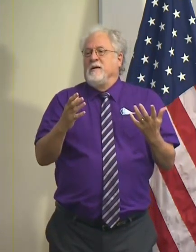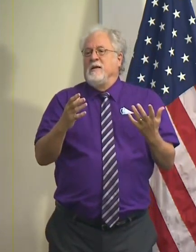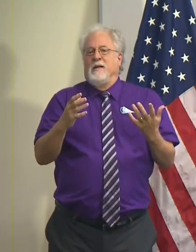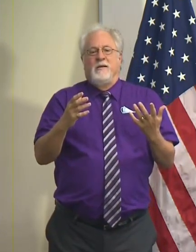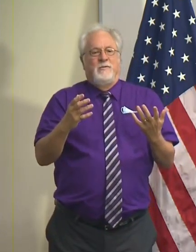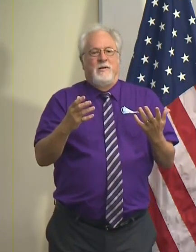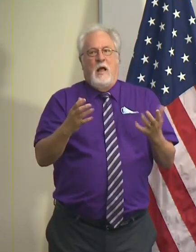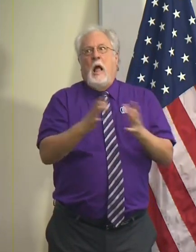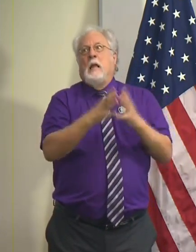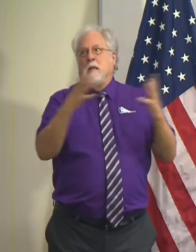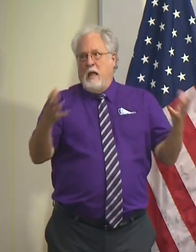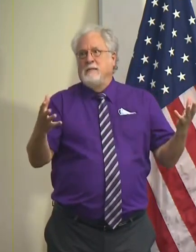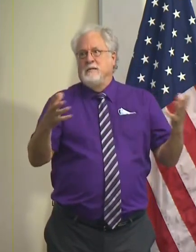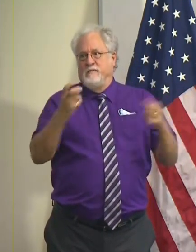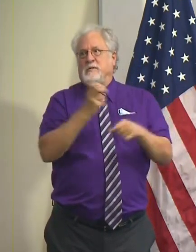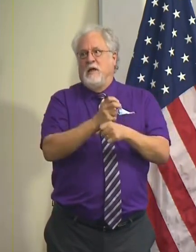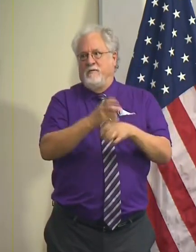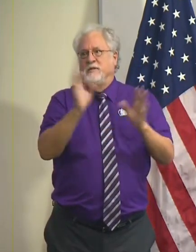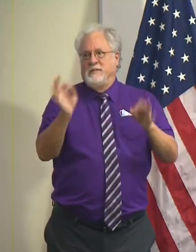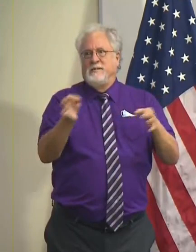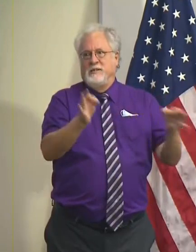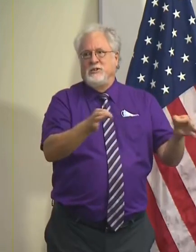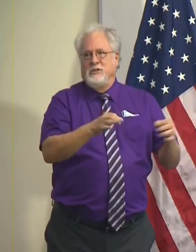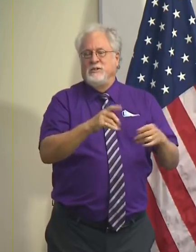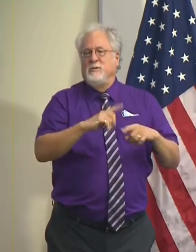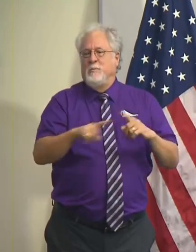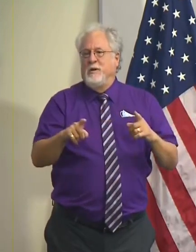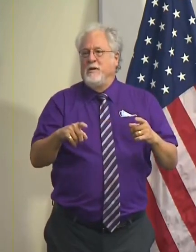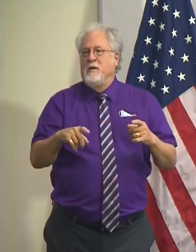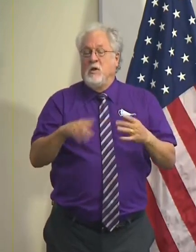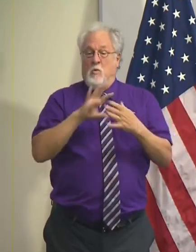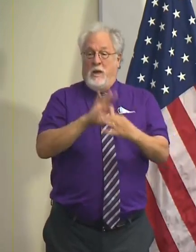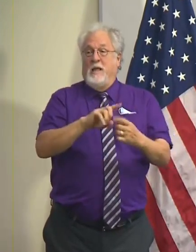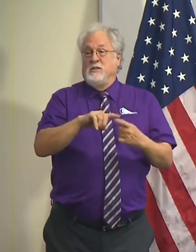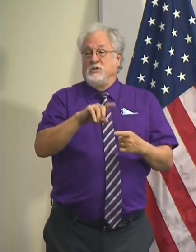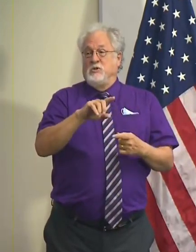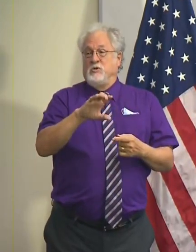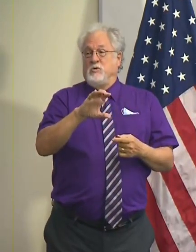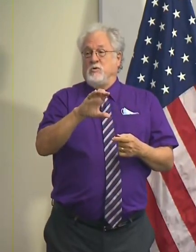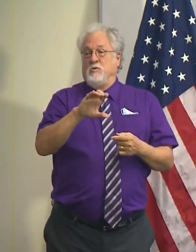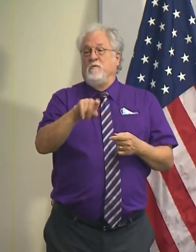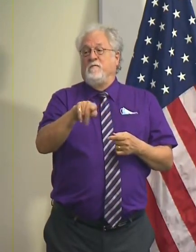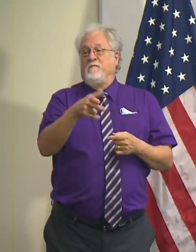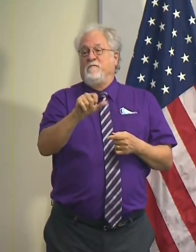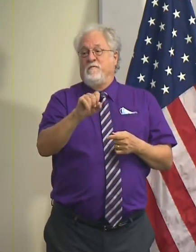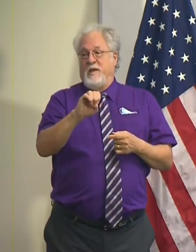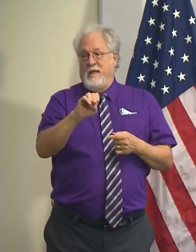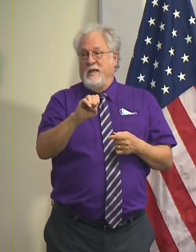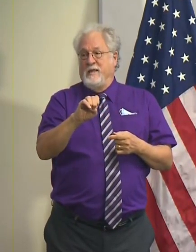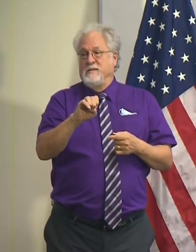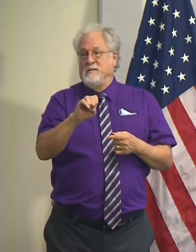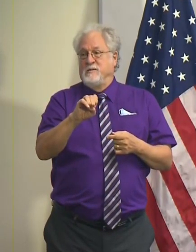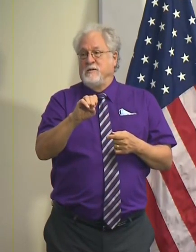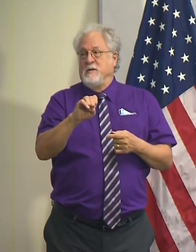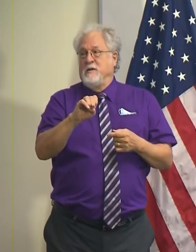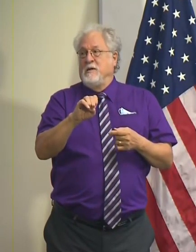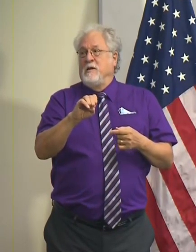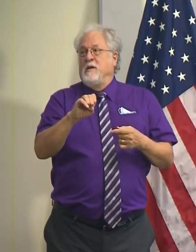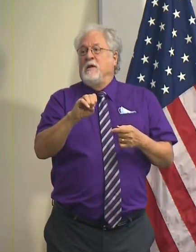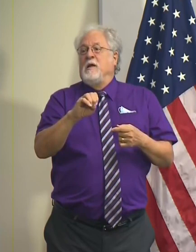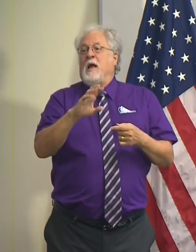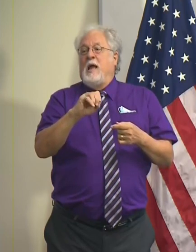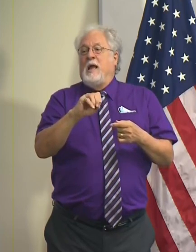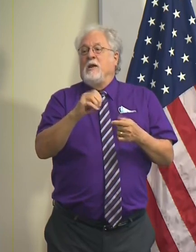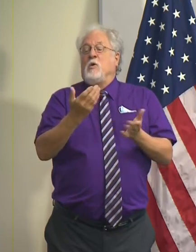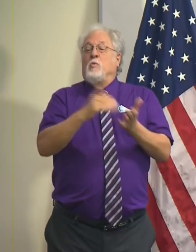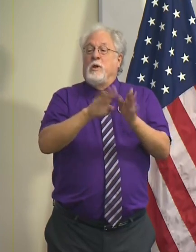Look, there's lots and lots of tough decisions as governor, but as it relates to the phases that we're in the reopening